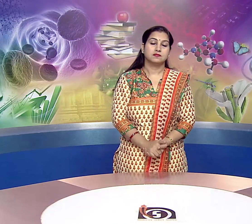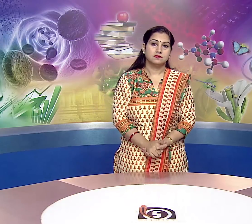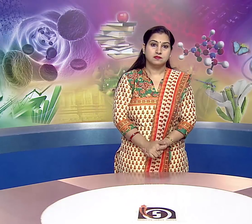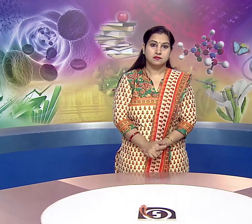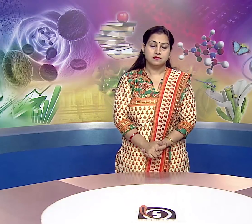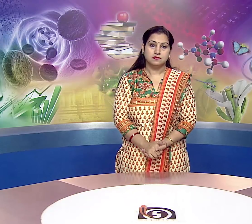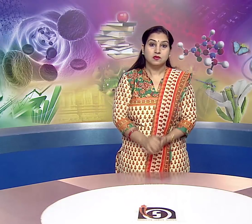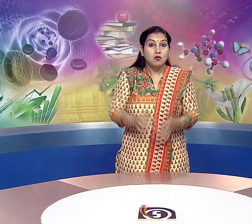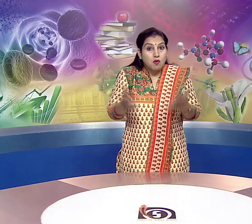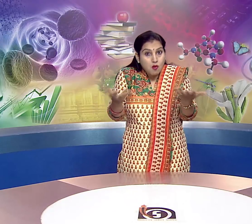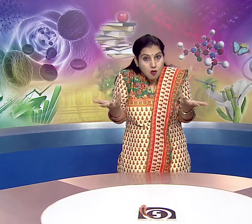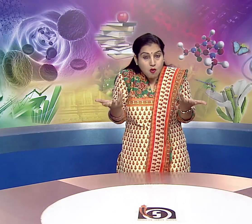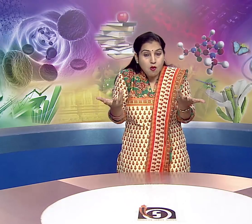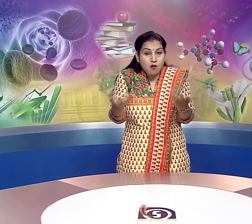or even behind pillars.